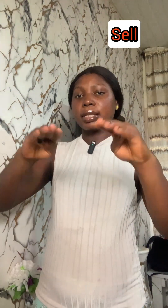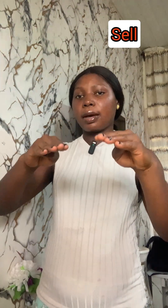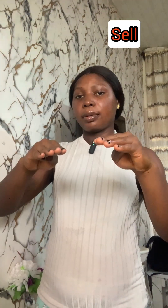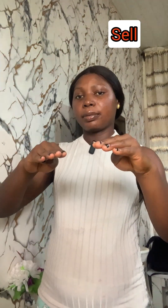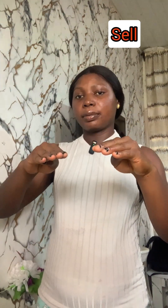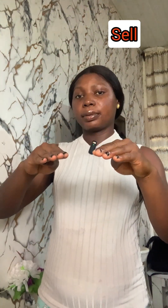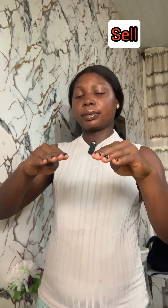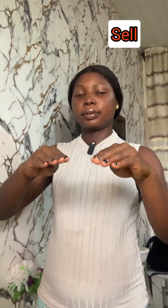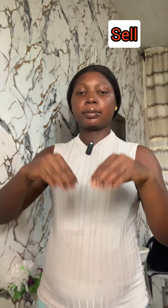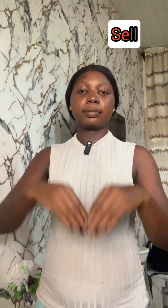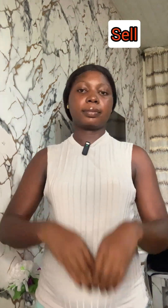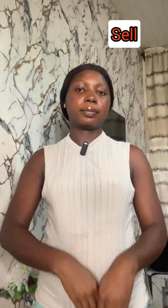Sell.